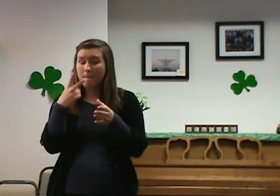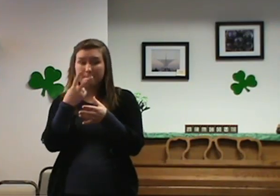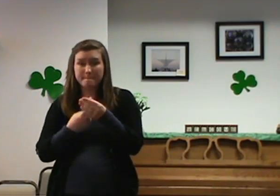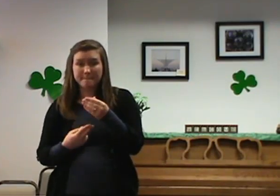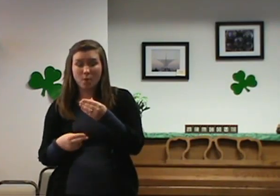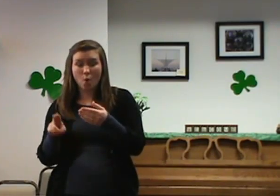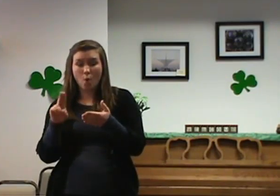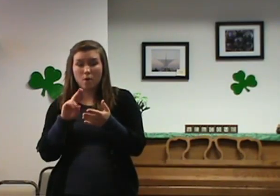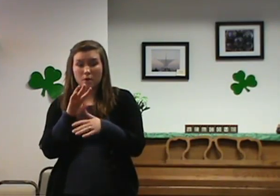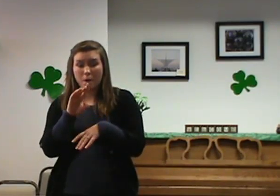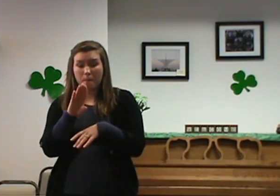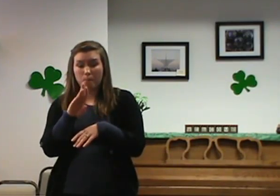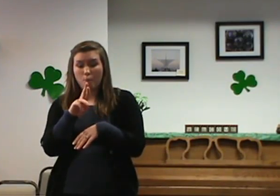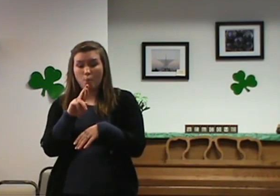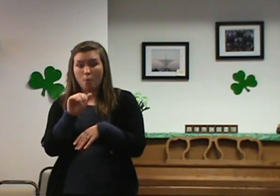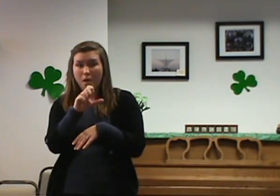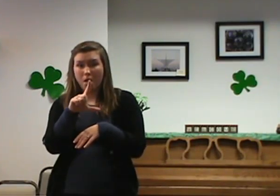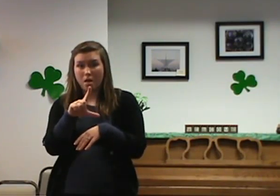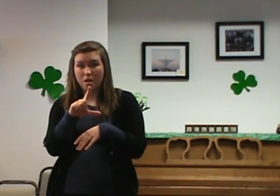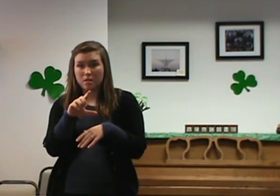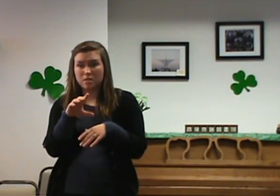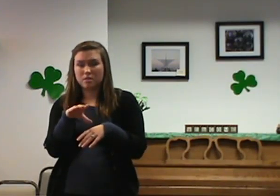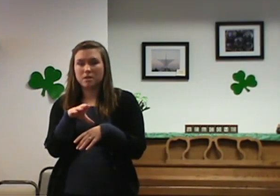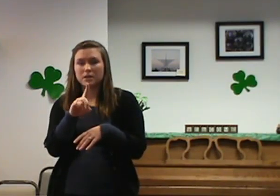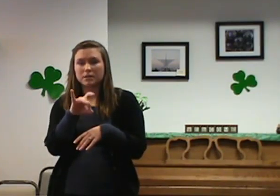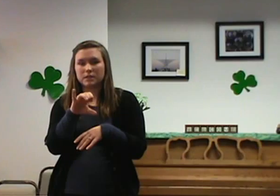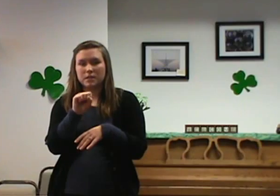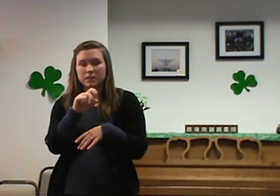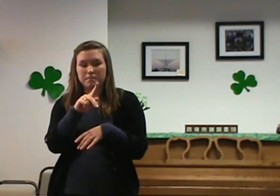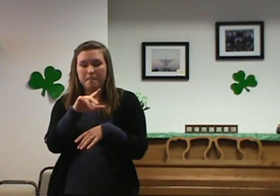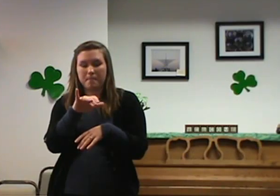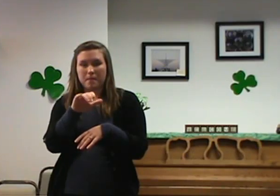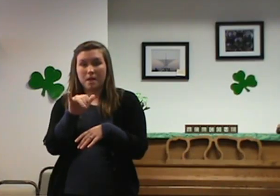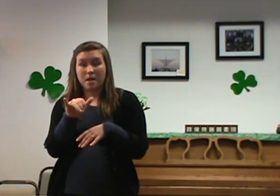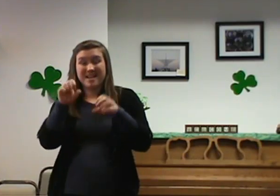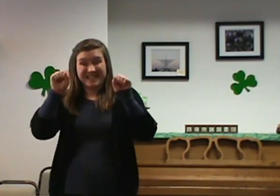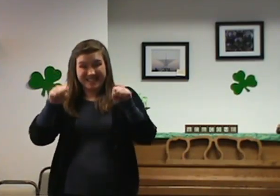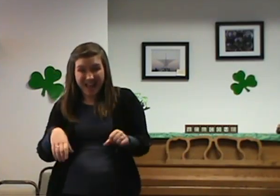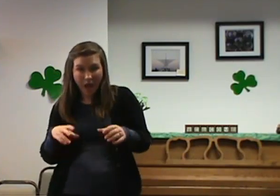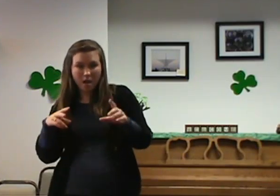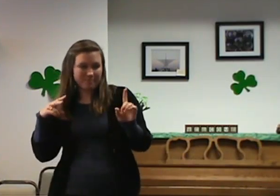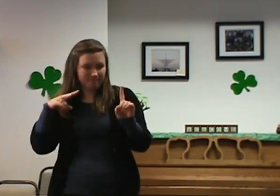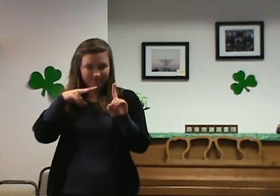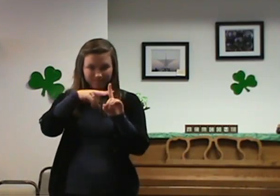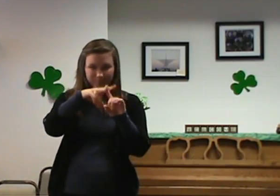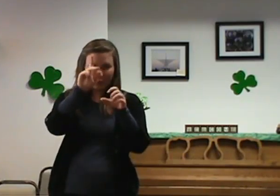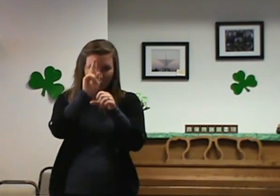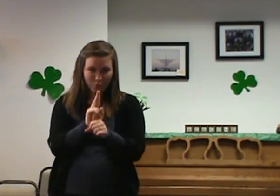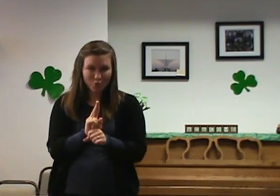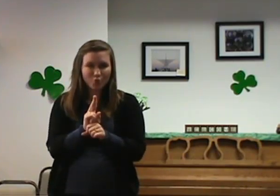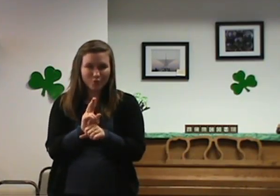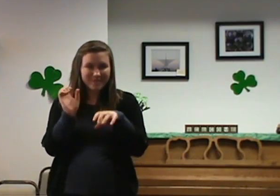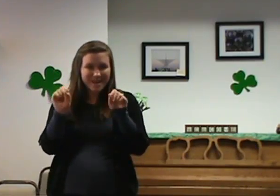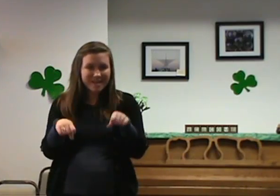So, in the Okay. book, it even Oh, says we it go does to do that. read that. When I saw this there, I'm like, well, maybe it tells you if it does